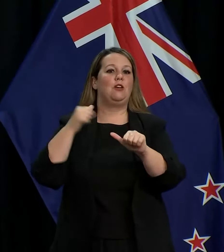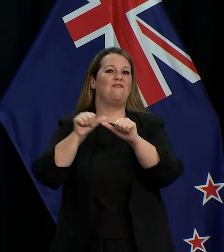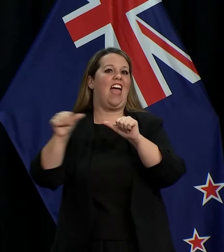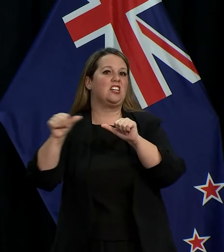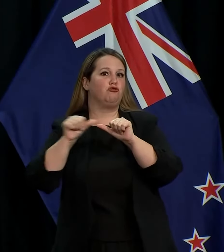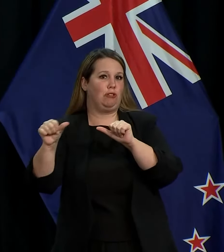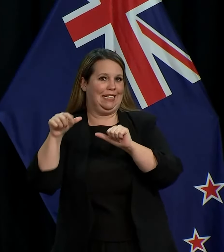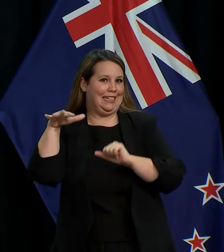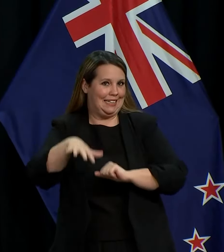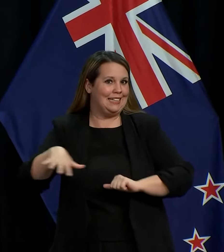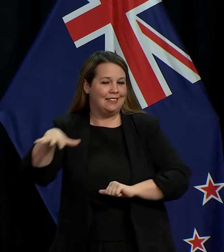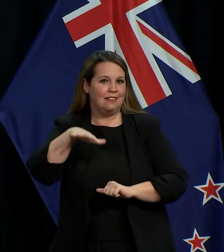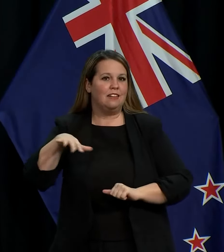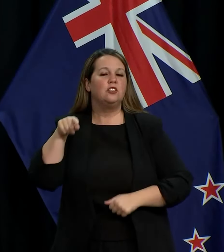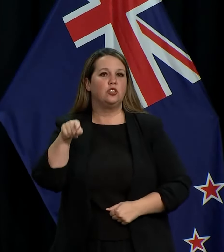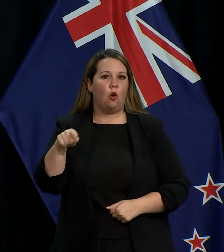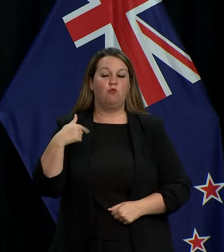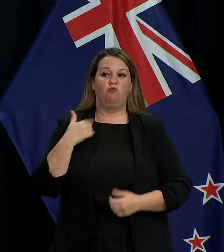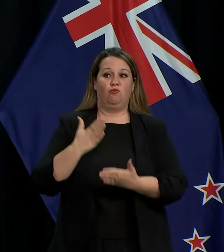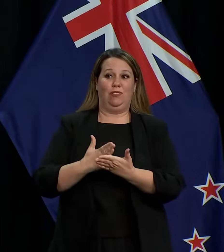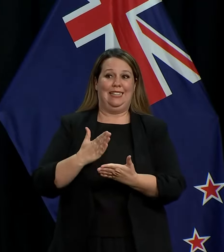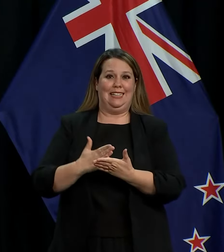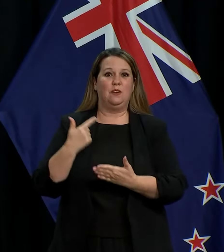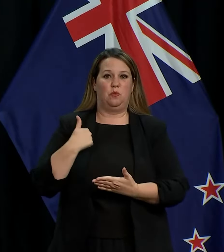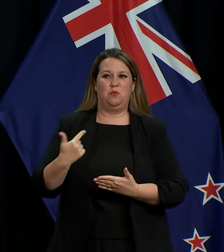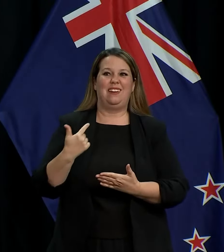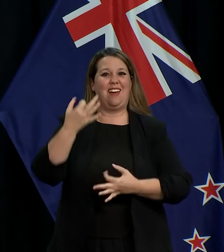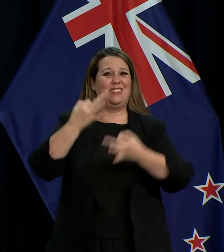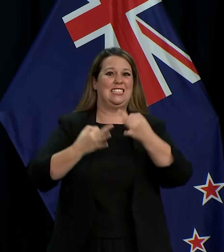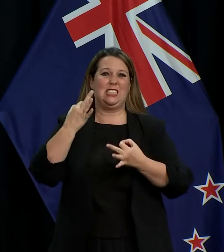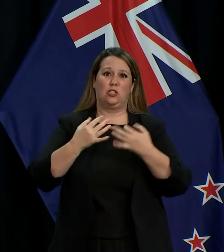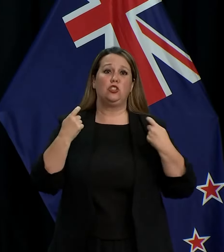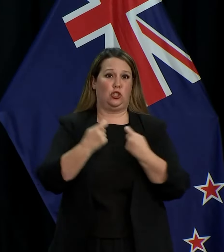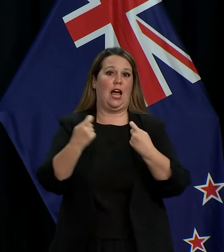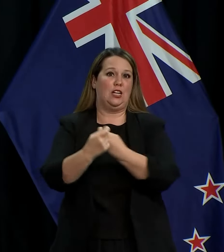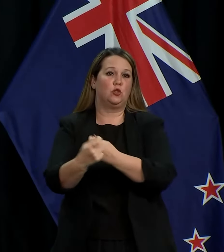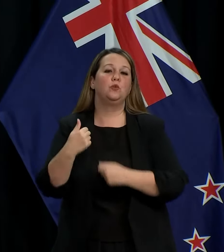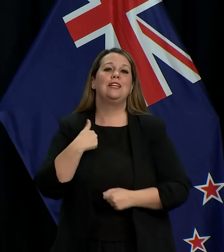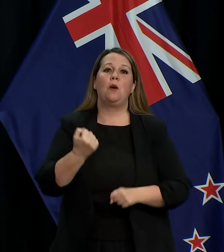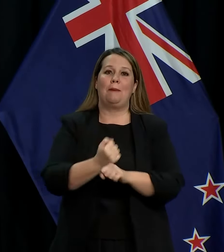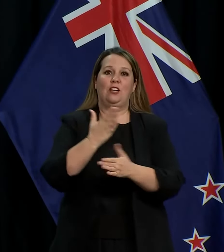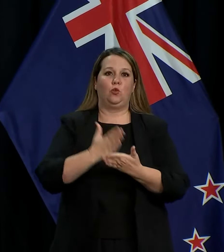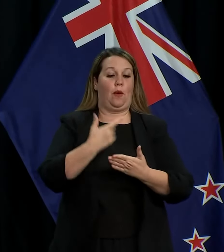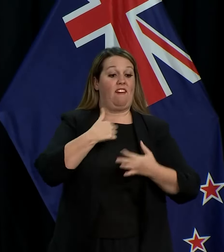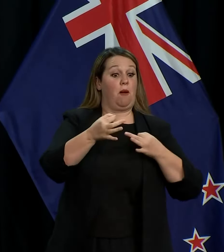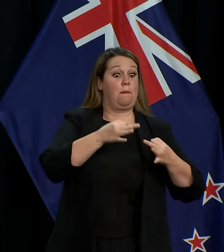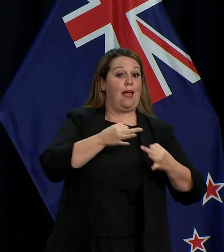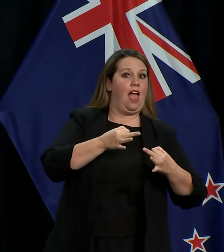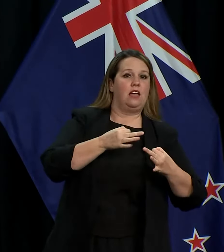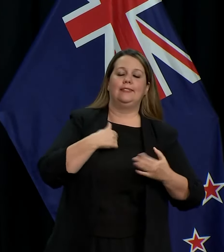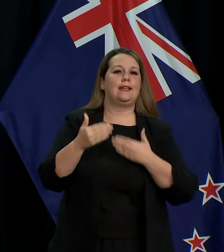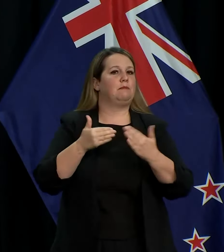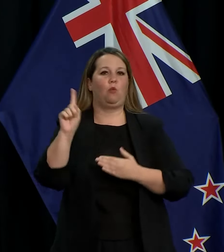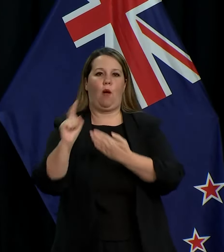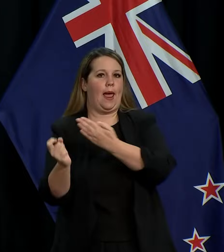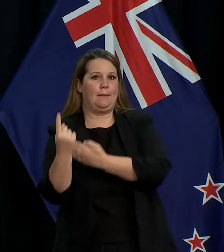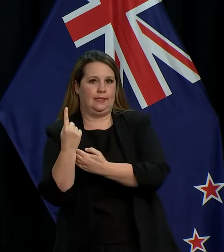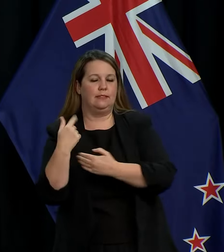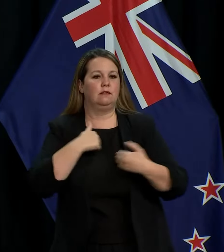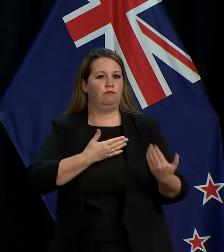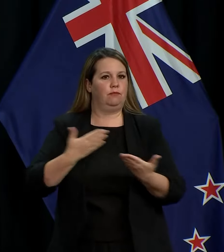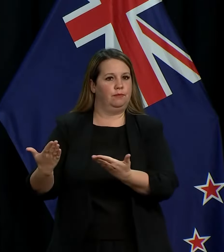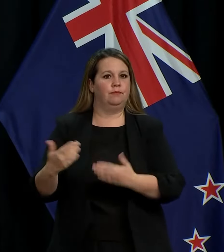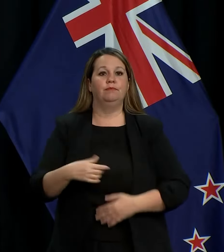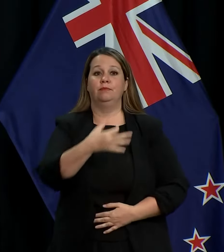decisions change. We have to make sure that we have contingency regardless of what happens. Talk you about Chinese warships being allowed in the